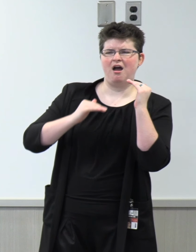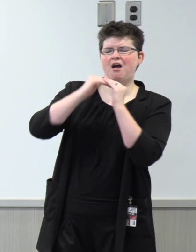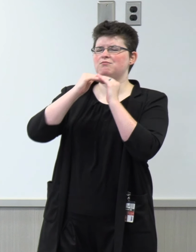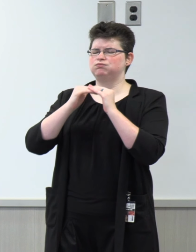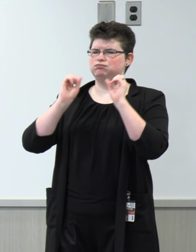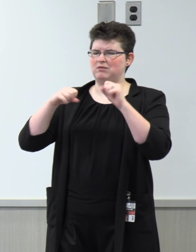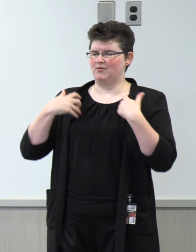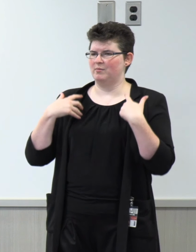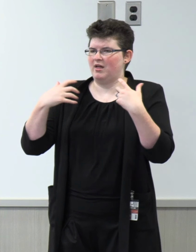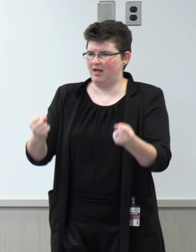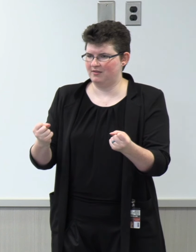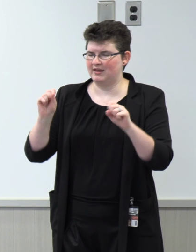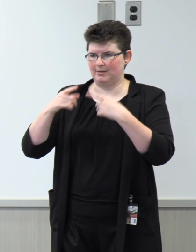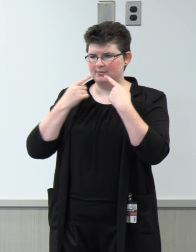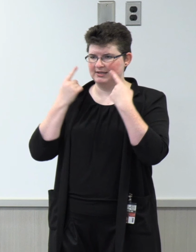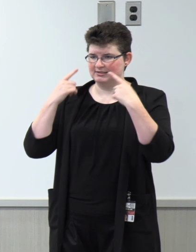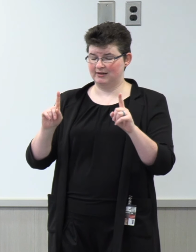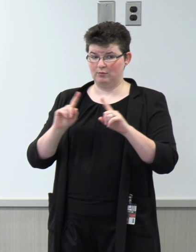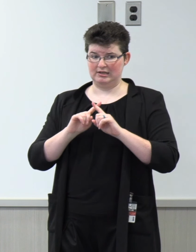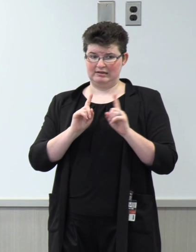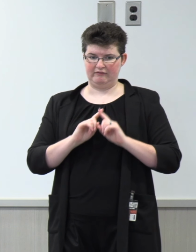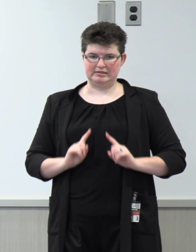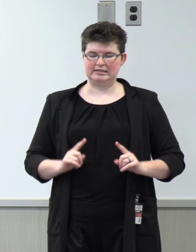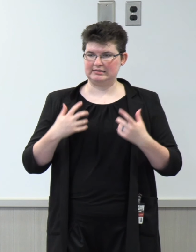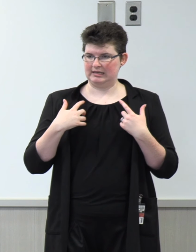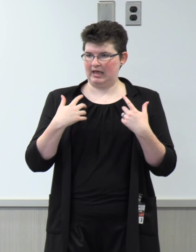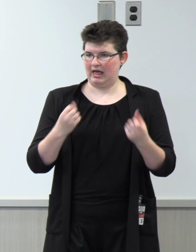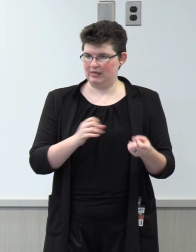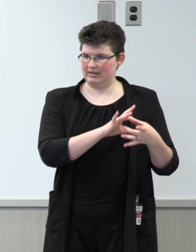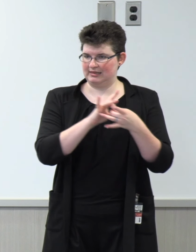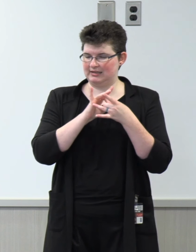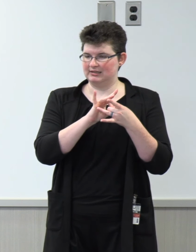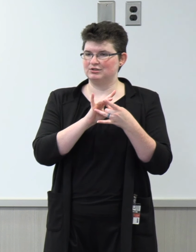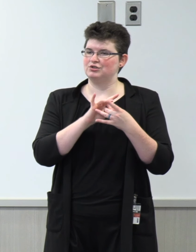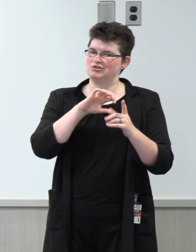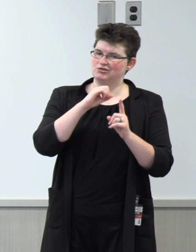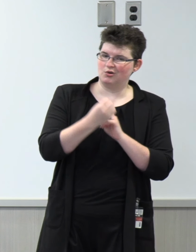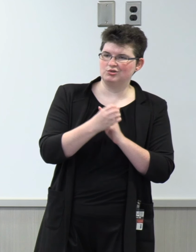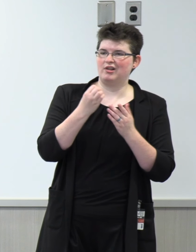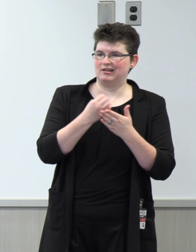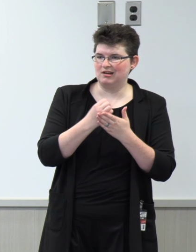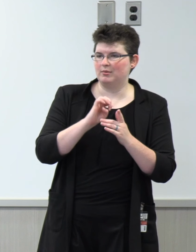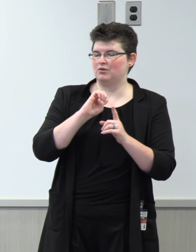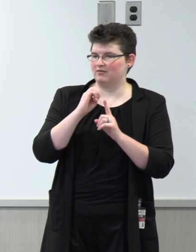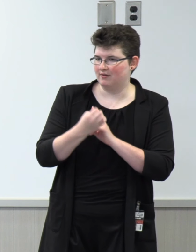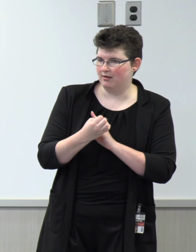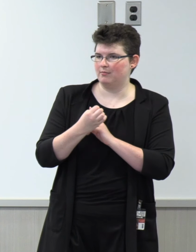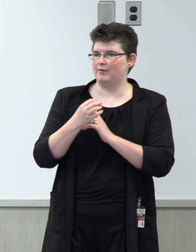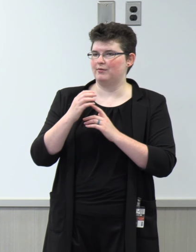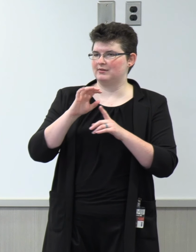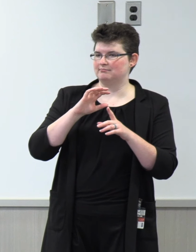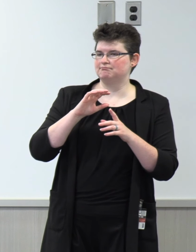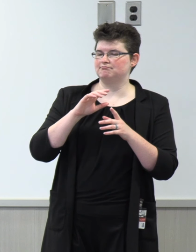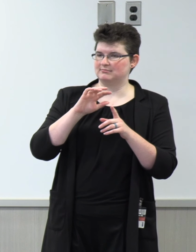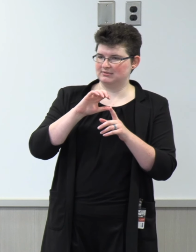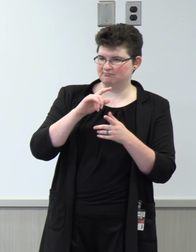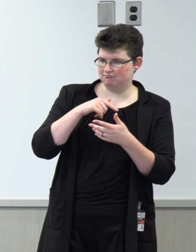be achieved when differences in health linked to social, economic, or environmental conditions are